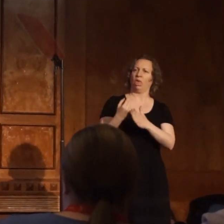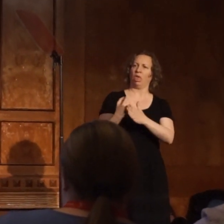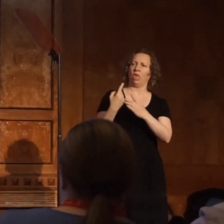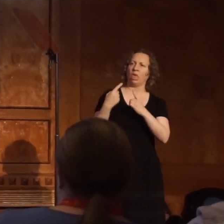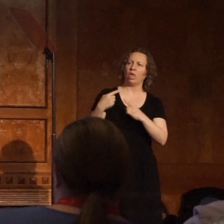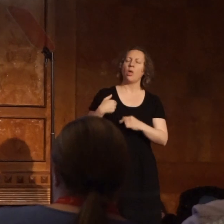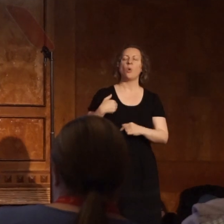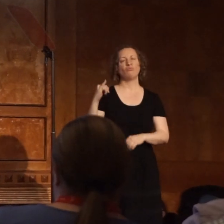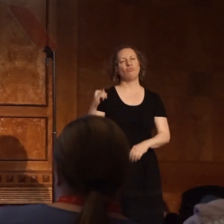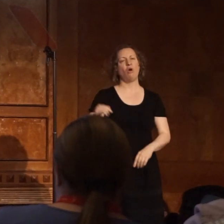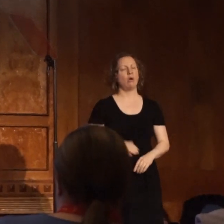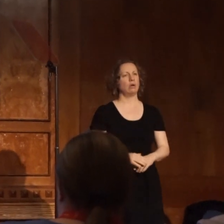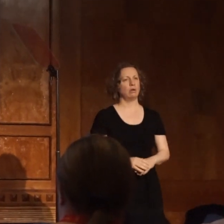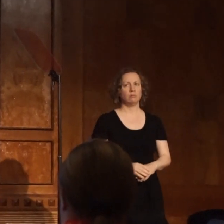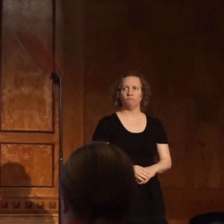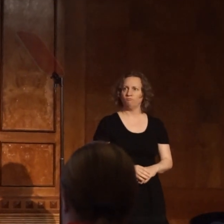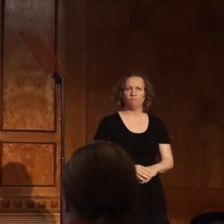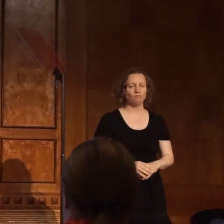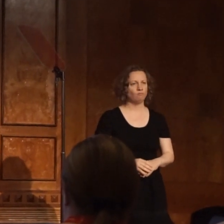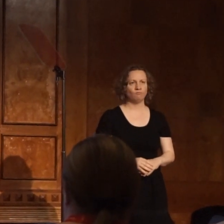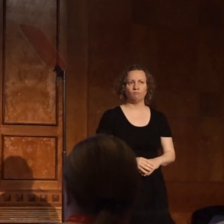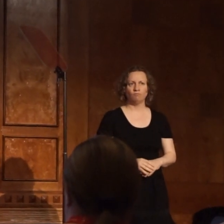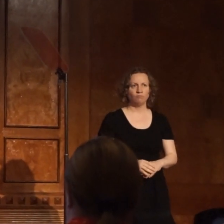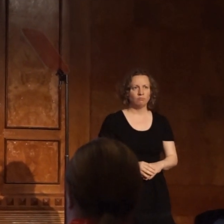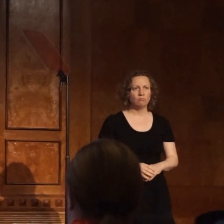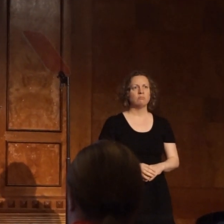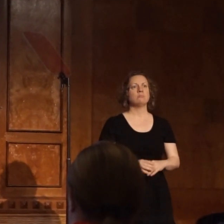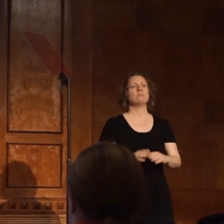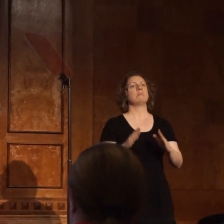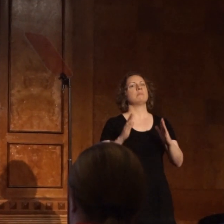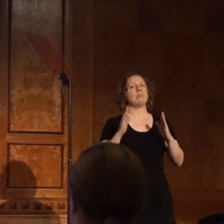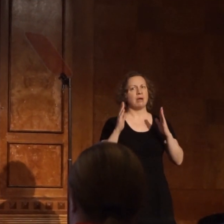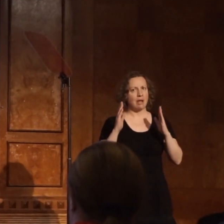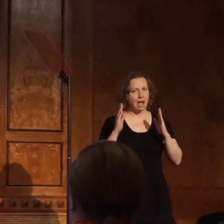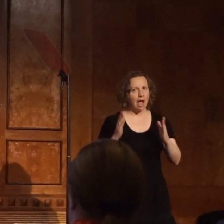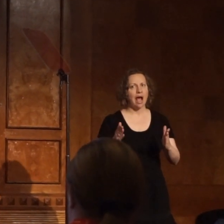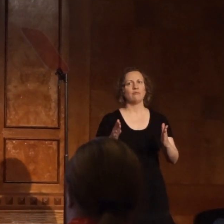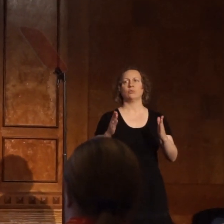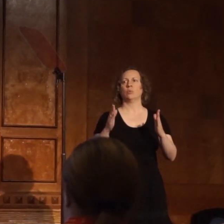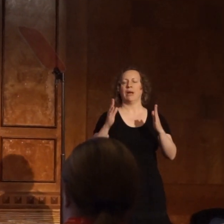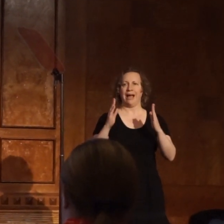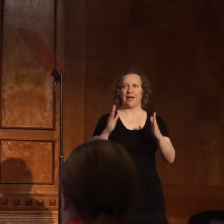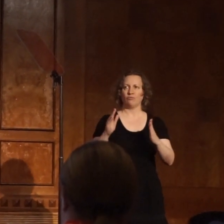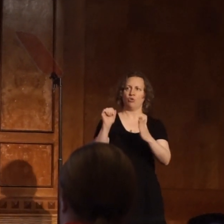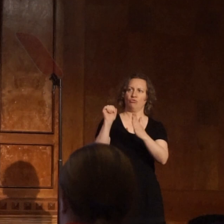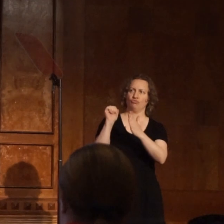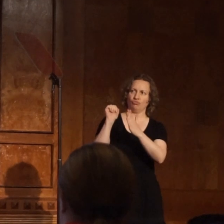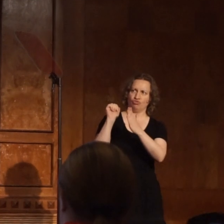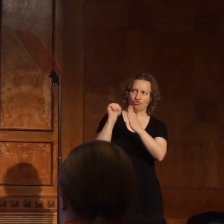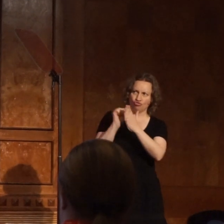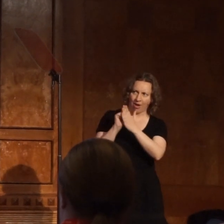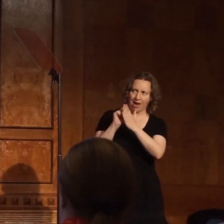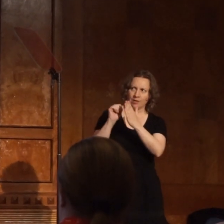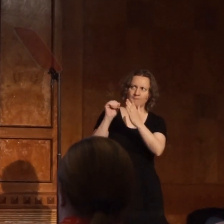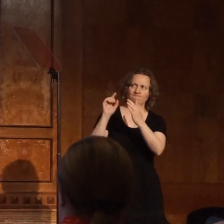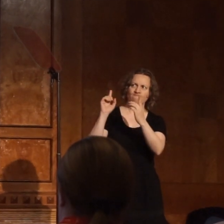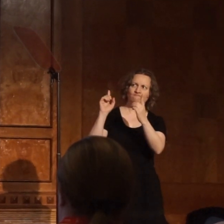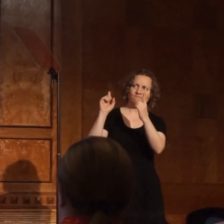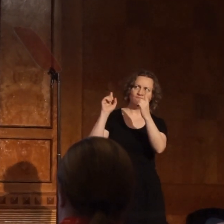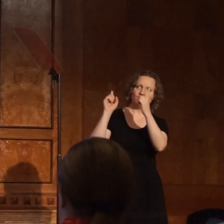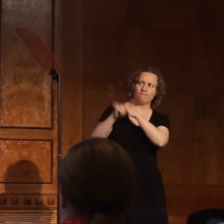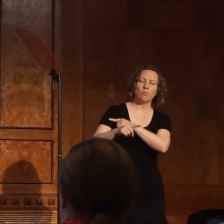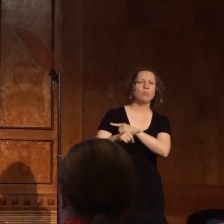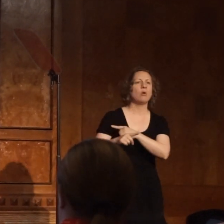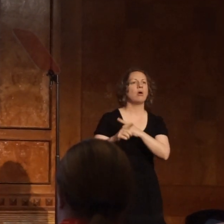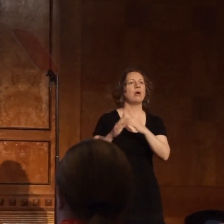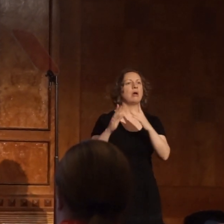How we respond to this moment will shape the way we live our lives. We need to make a fundamental shift in